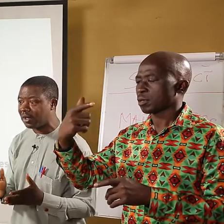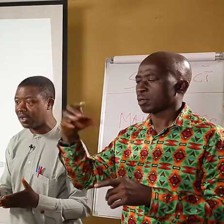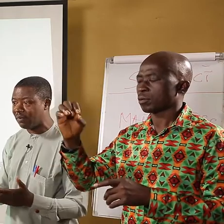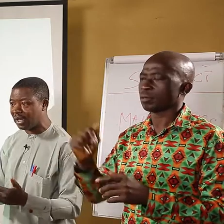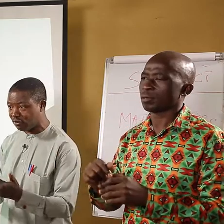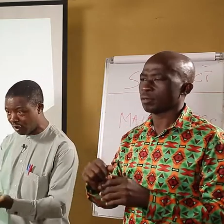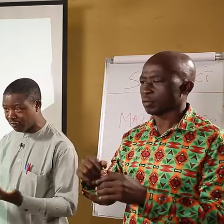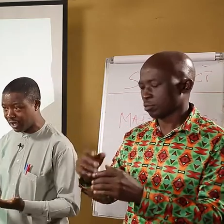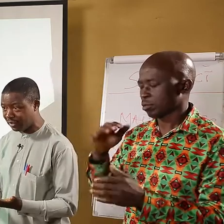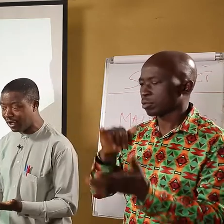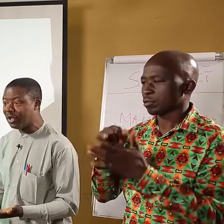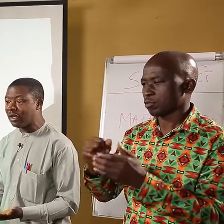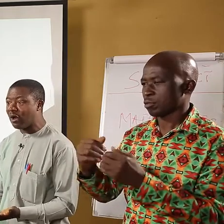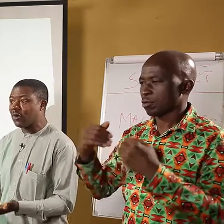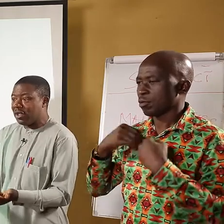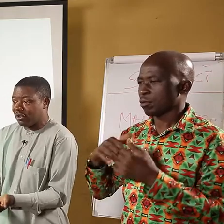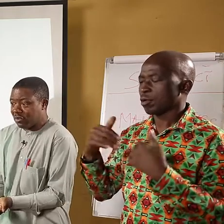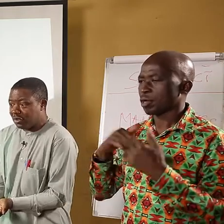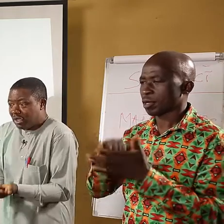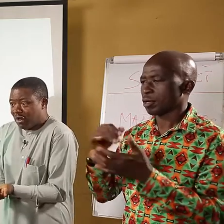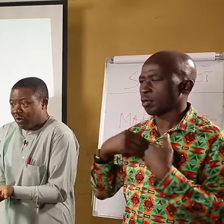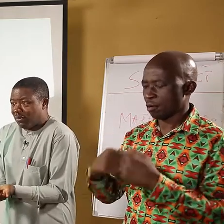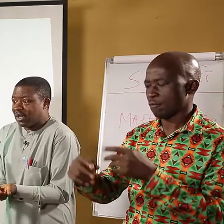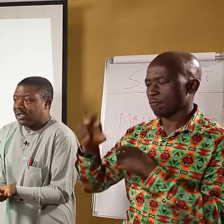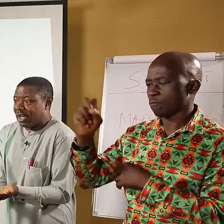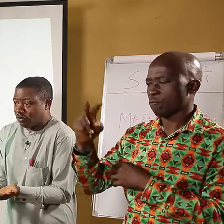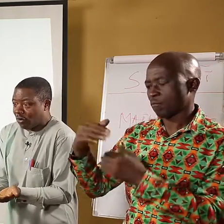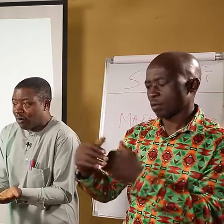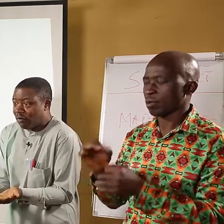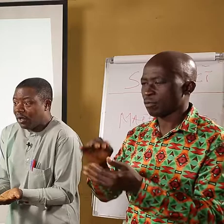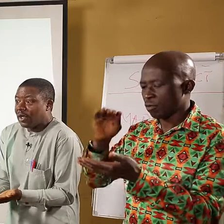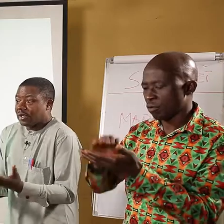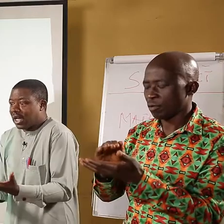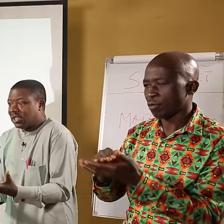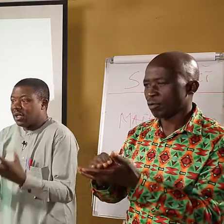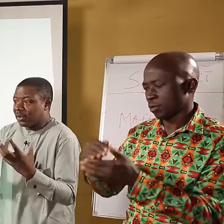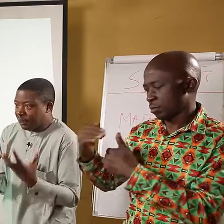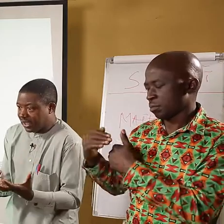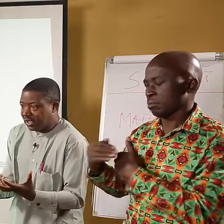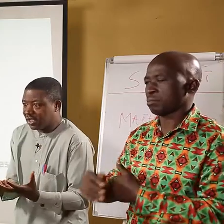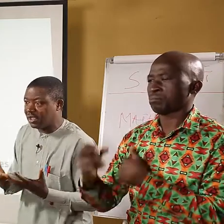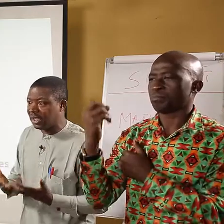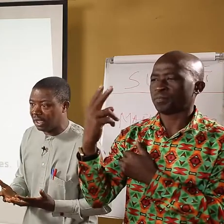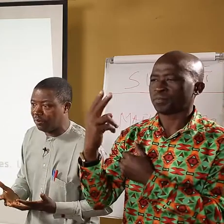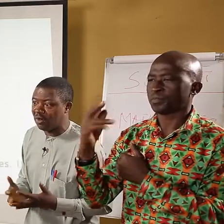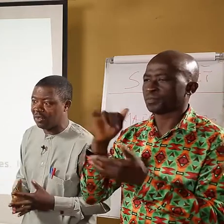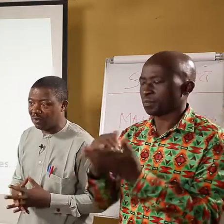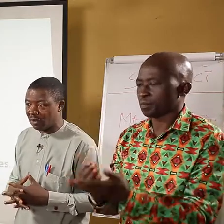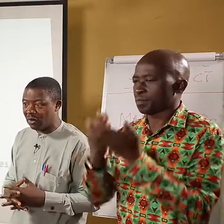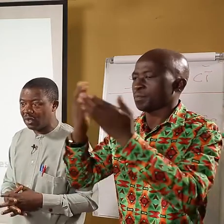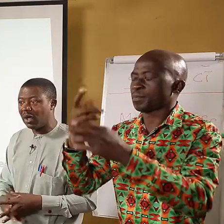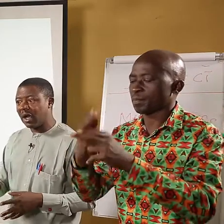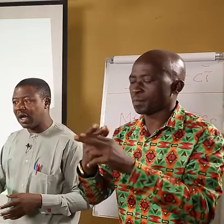polygon bounded by 12 sides. Now we deduce the number of sides as 12 that predicts the name